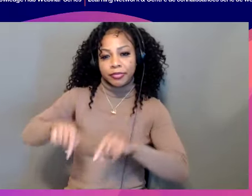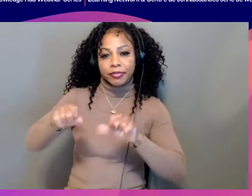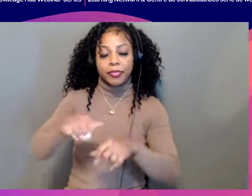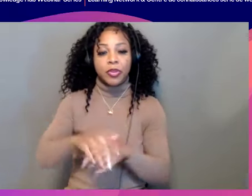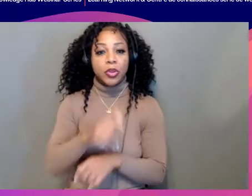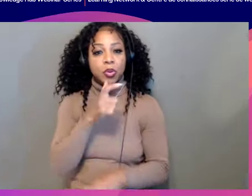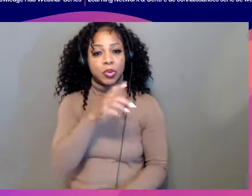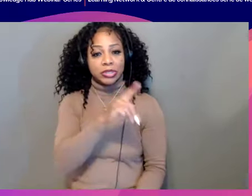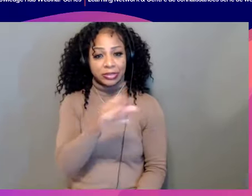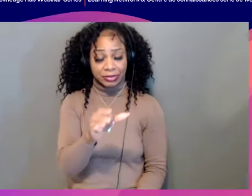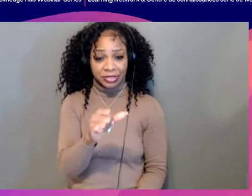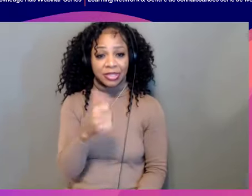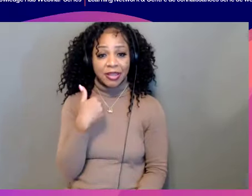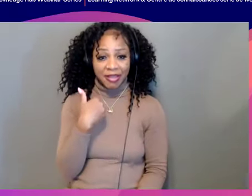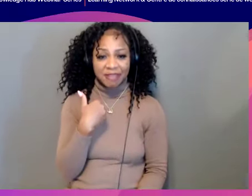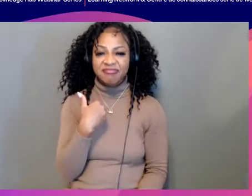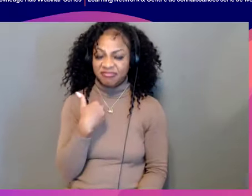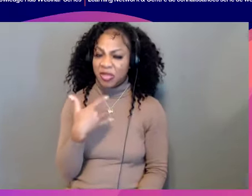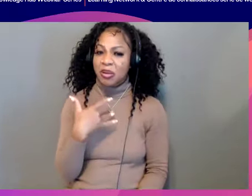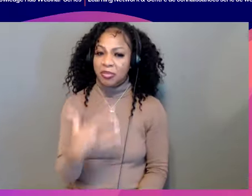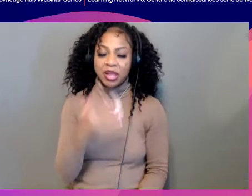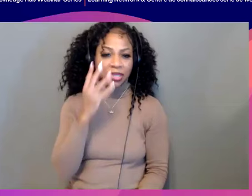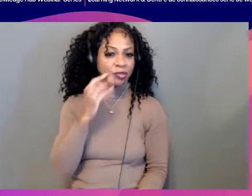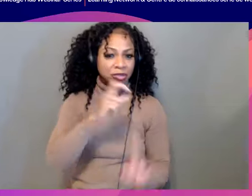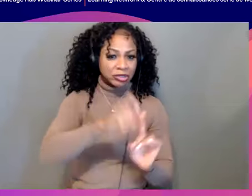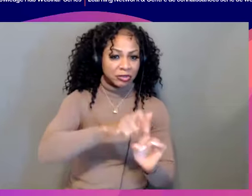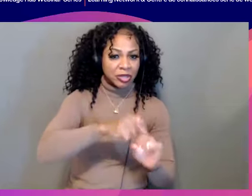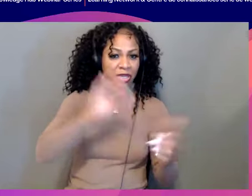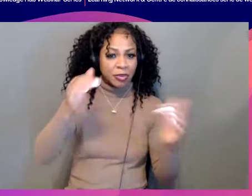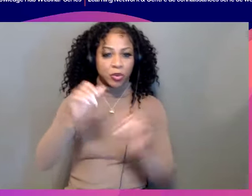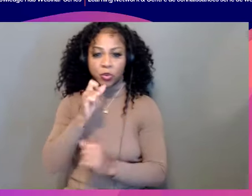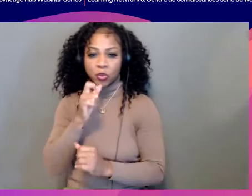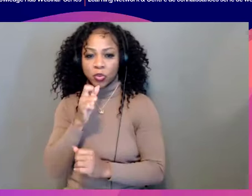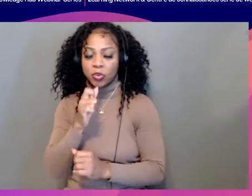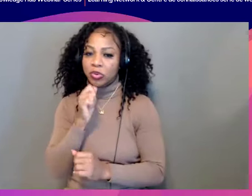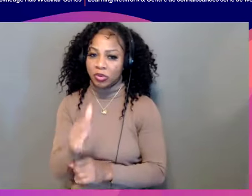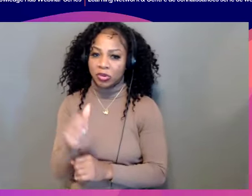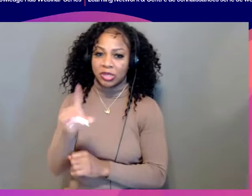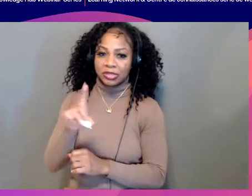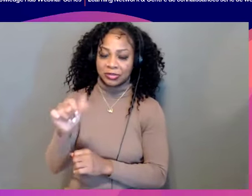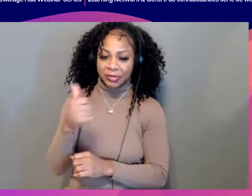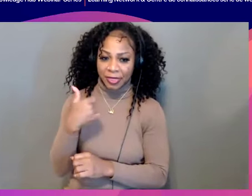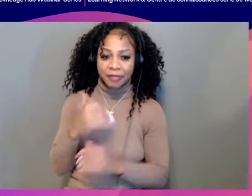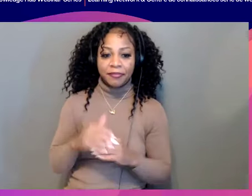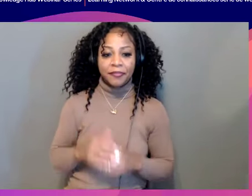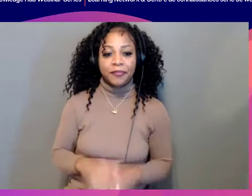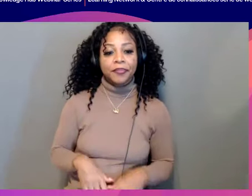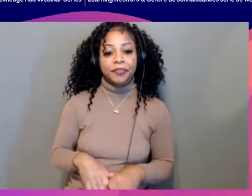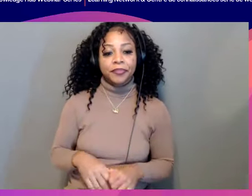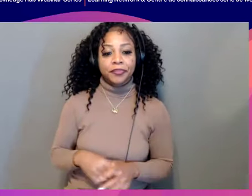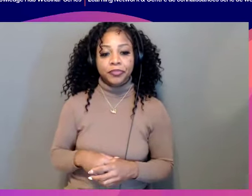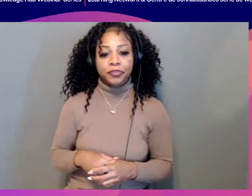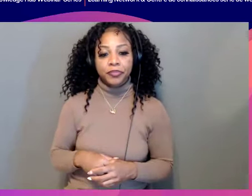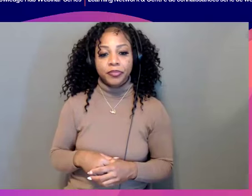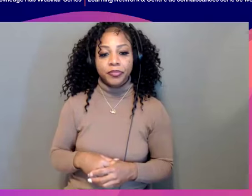are also more likely to experience harassment than those without, and 22% of respondents